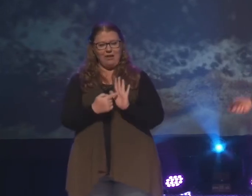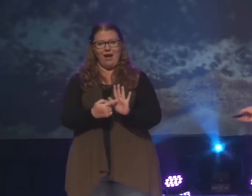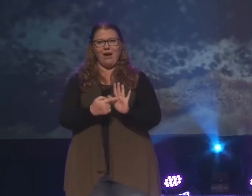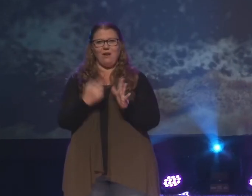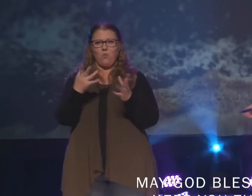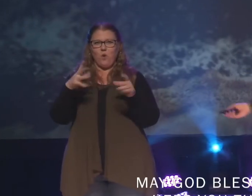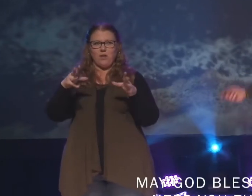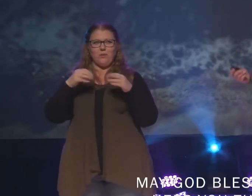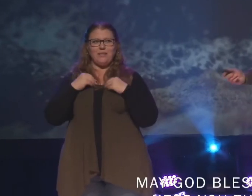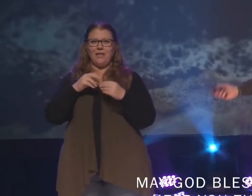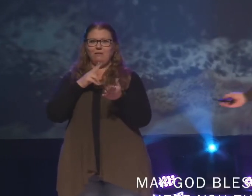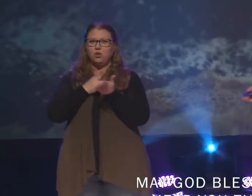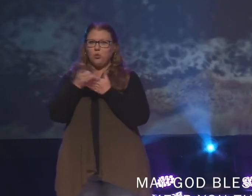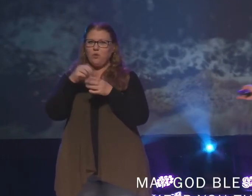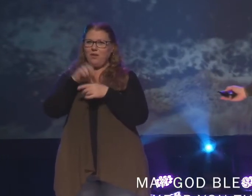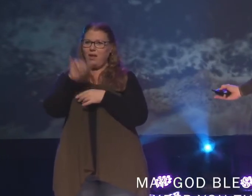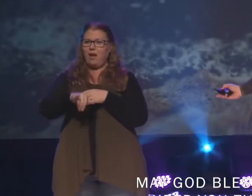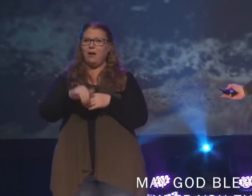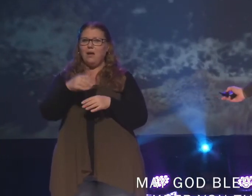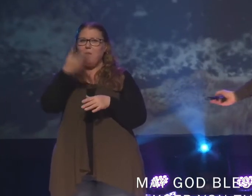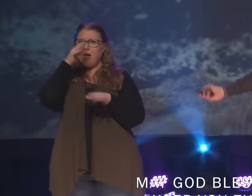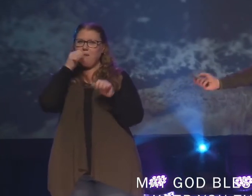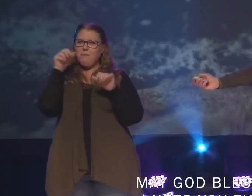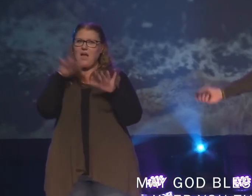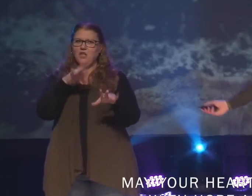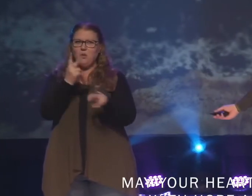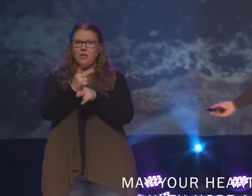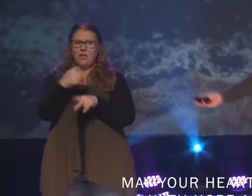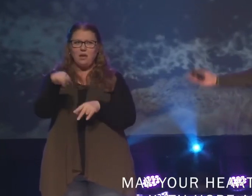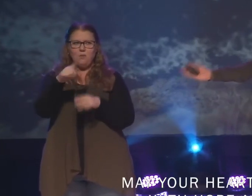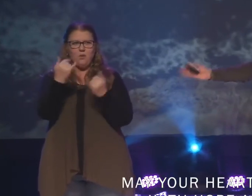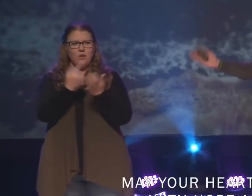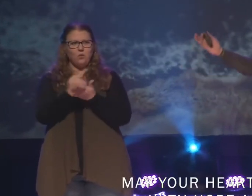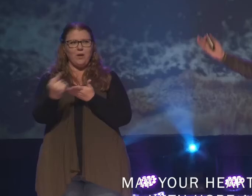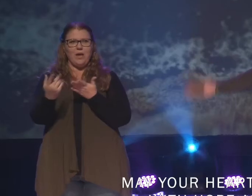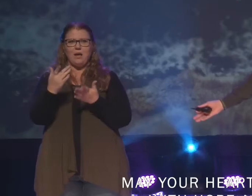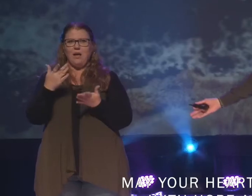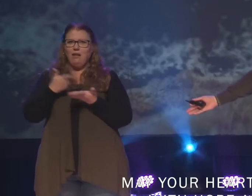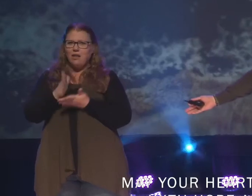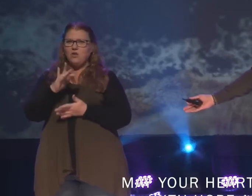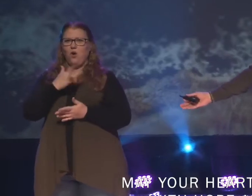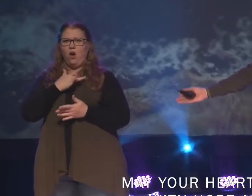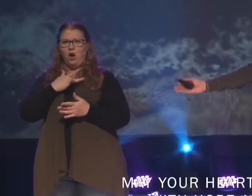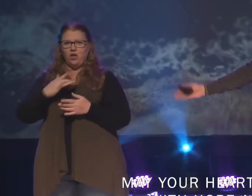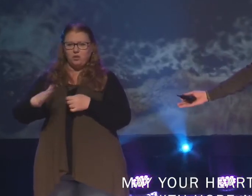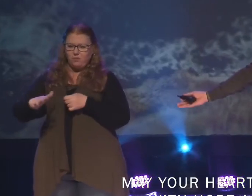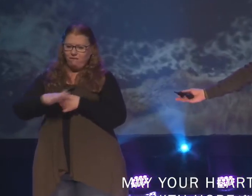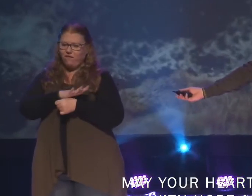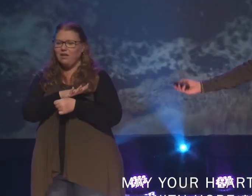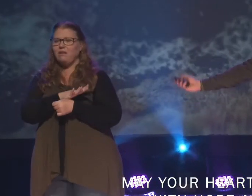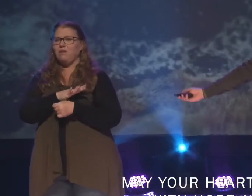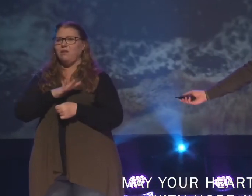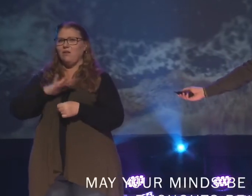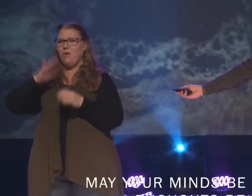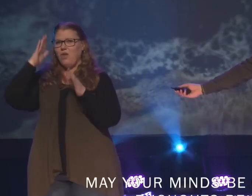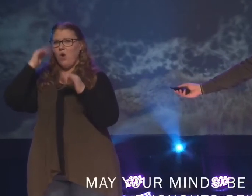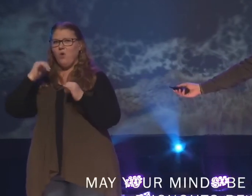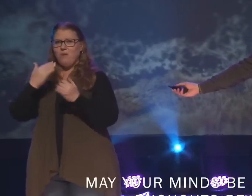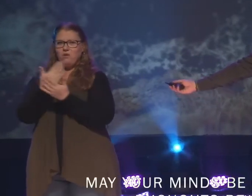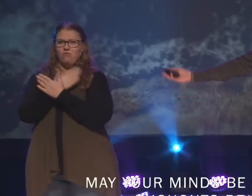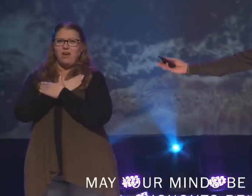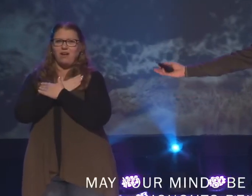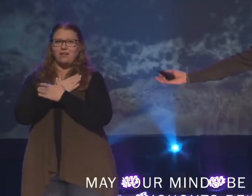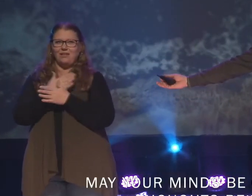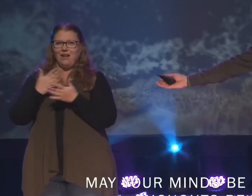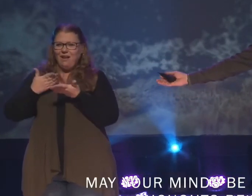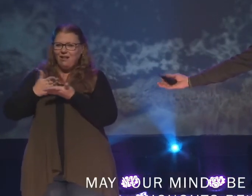just wanting to receive the truth in this. So may God bless you and keep you this week, and may your hearts be filled with hope and rest.